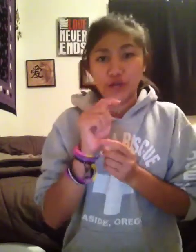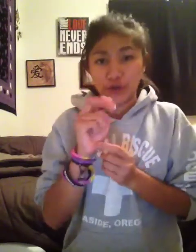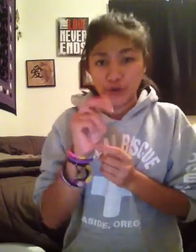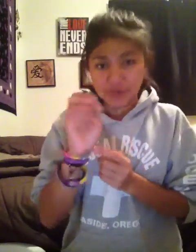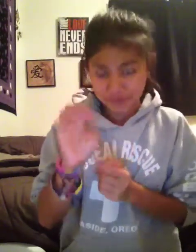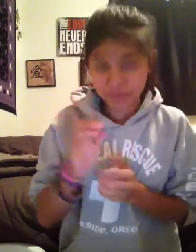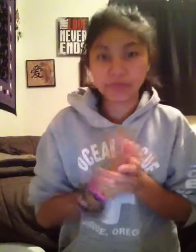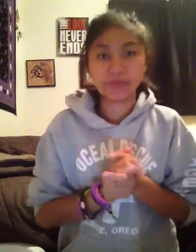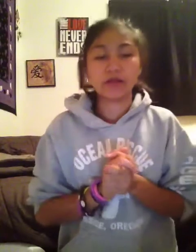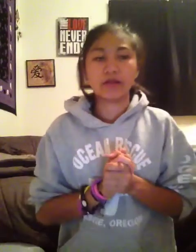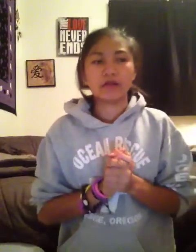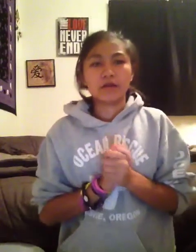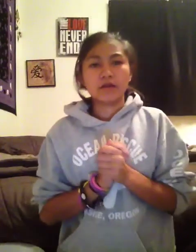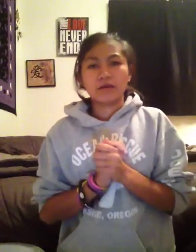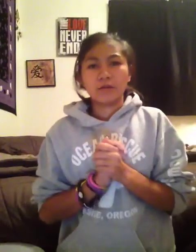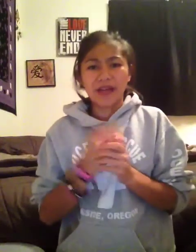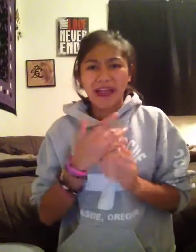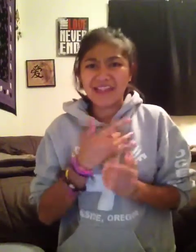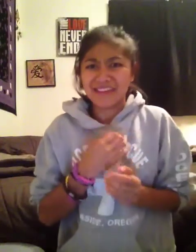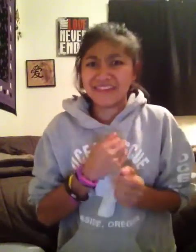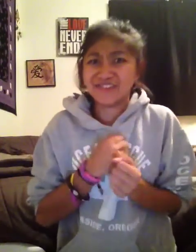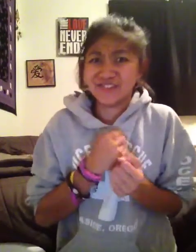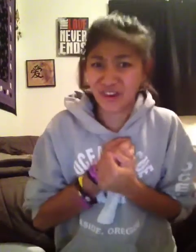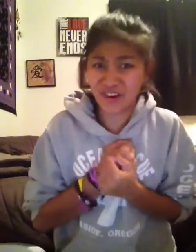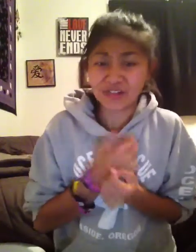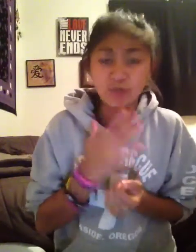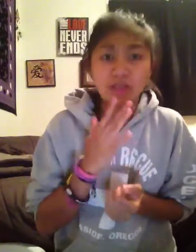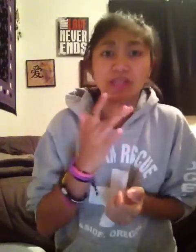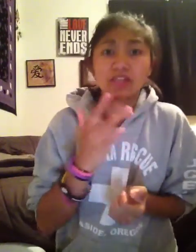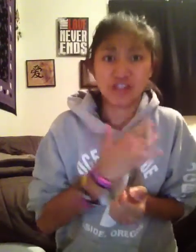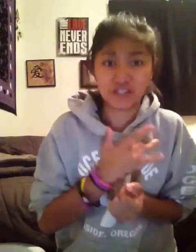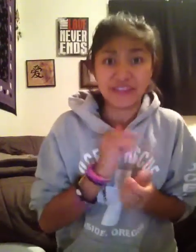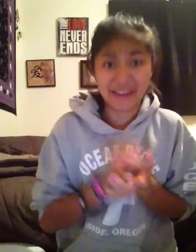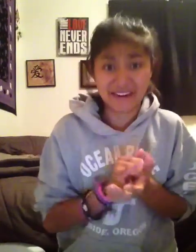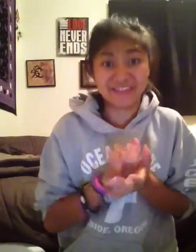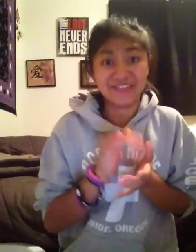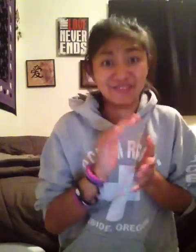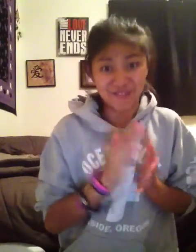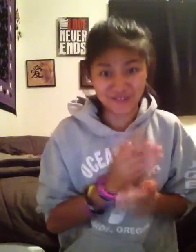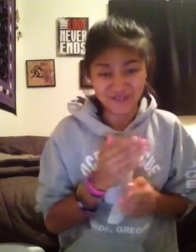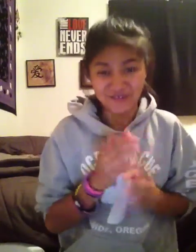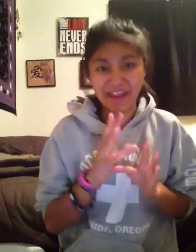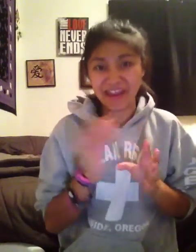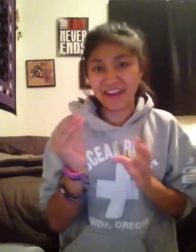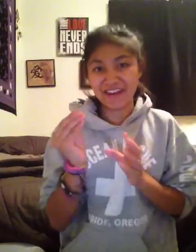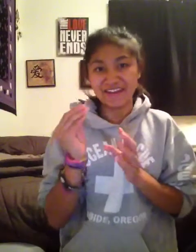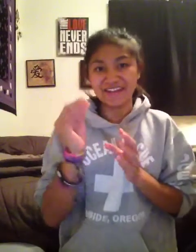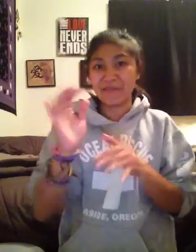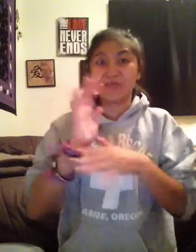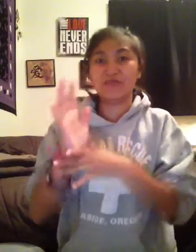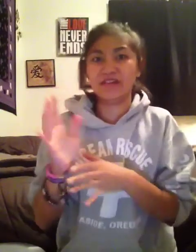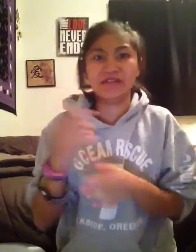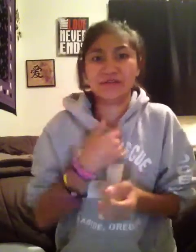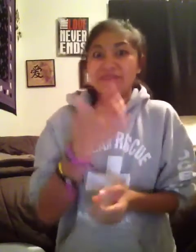Stone. But I like this song, really touched that song. And that movie is my